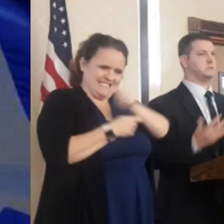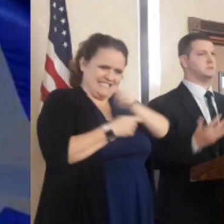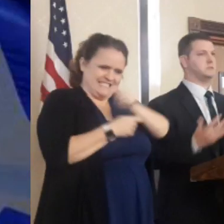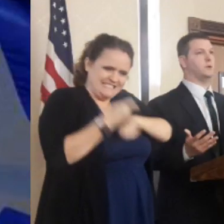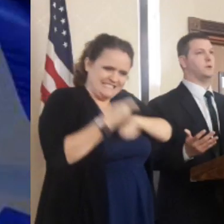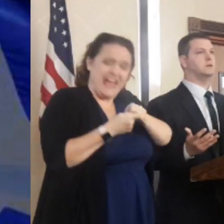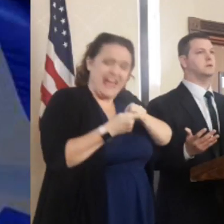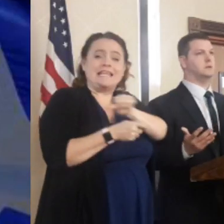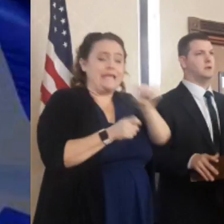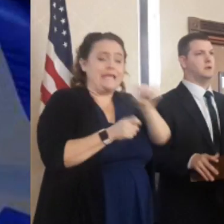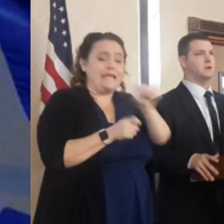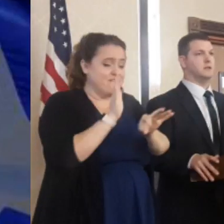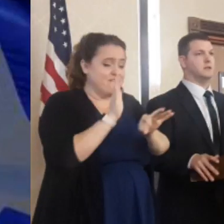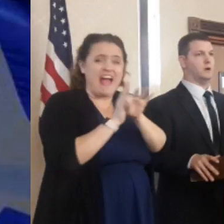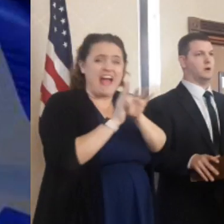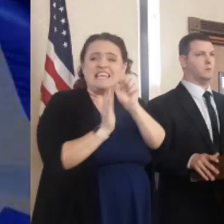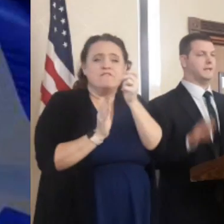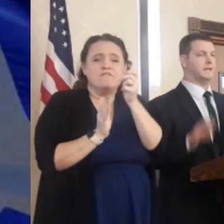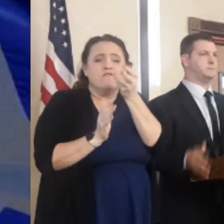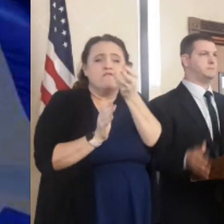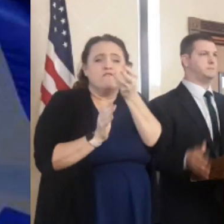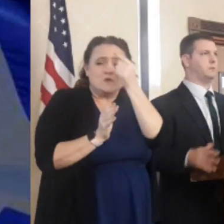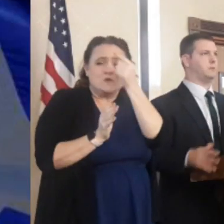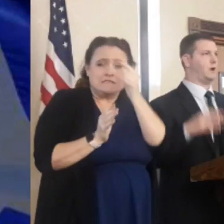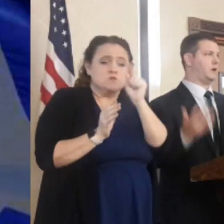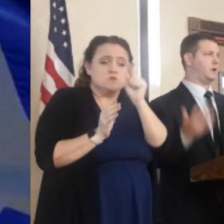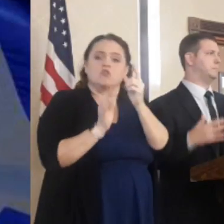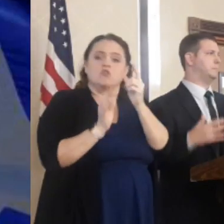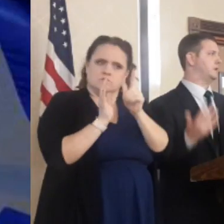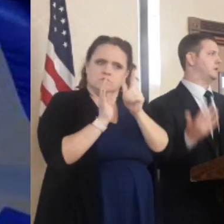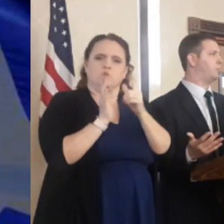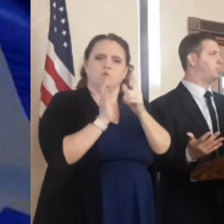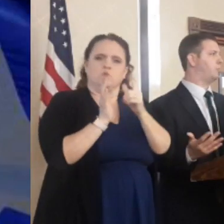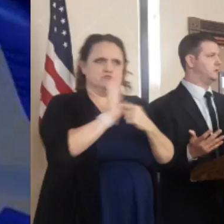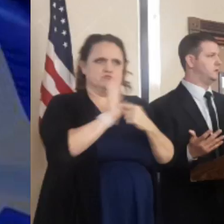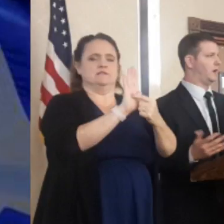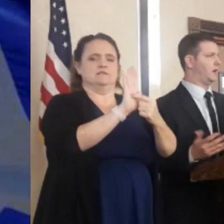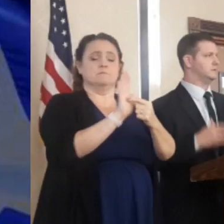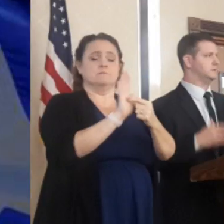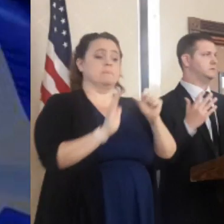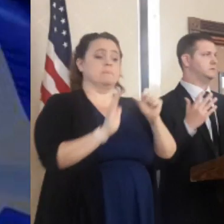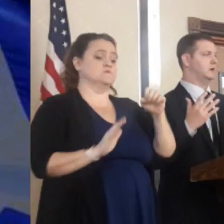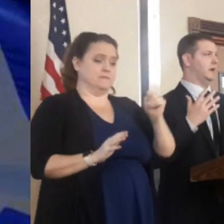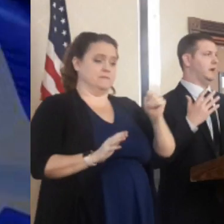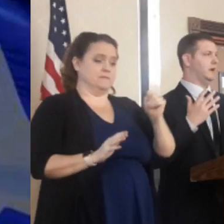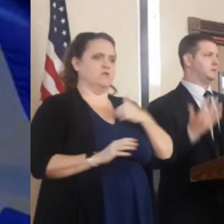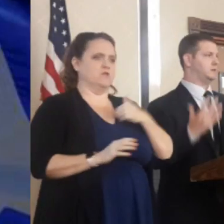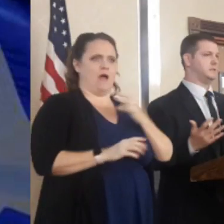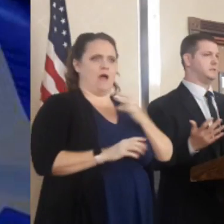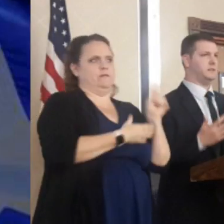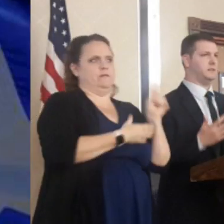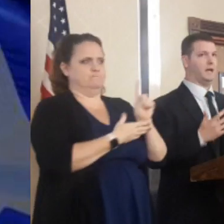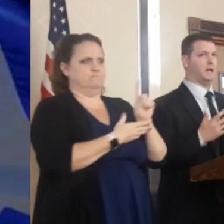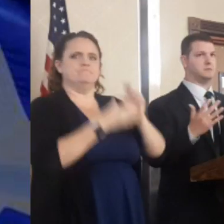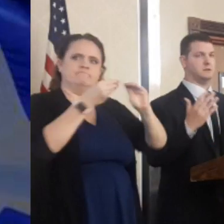noted. So in September, I'm going to come and present a report to you guys. It's going to say